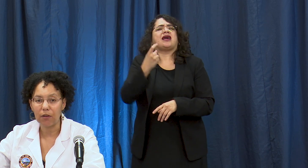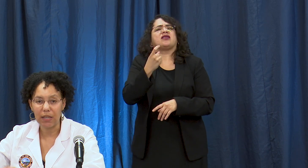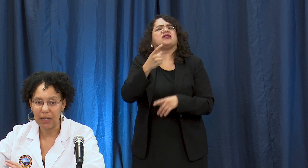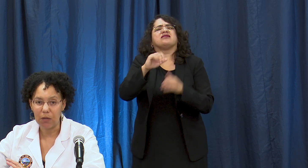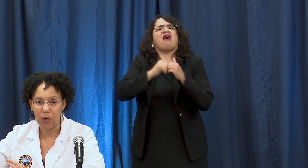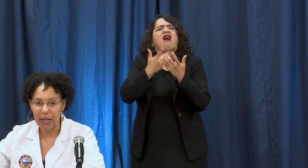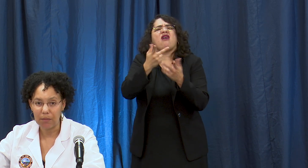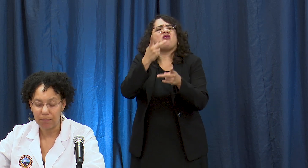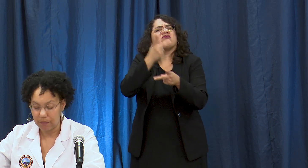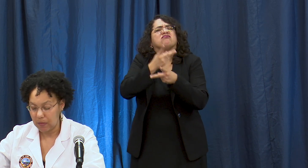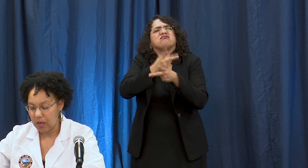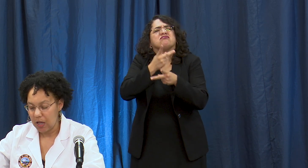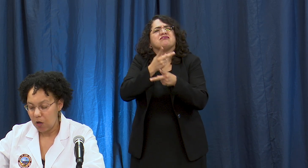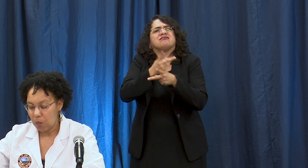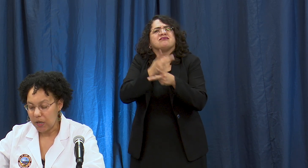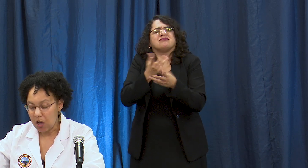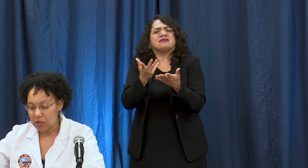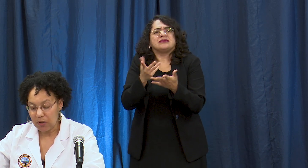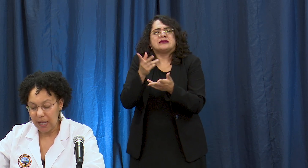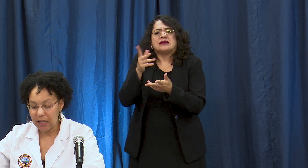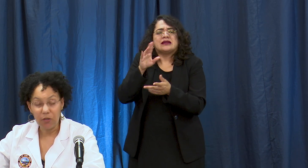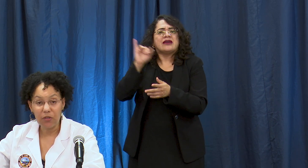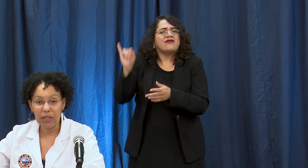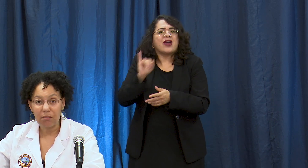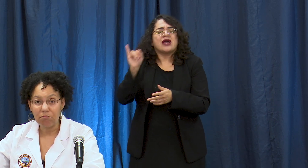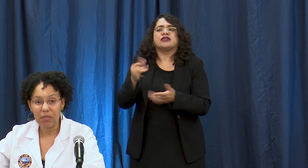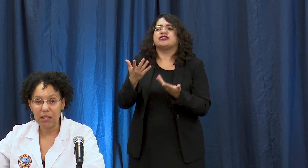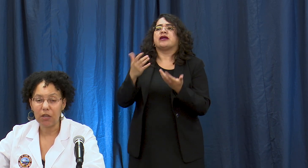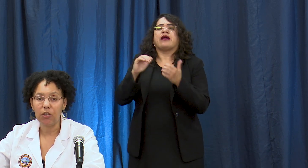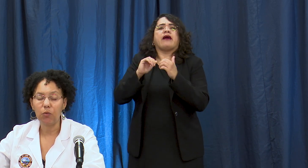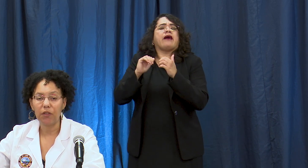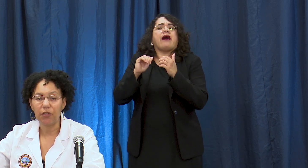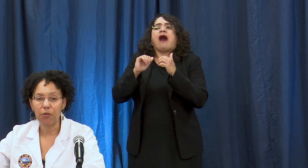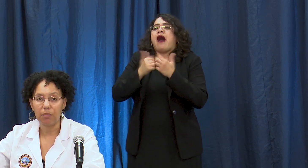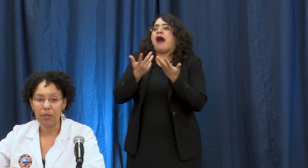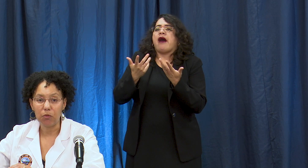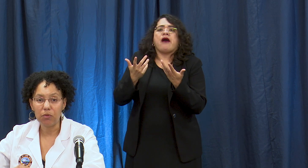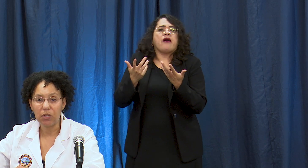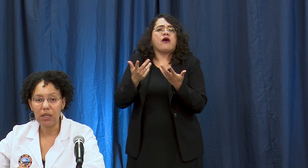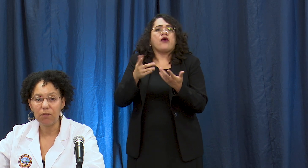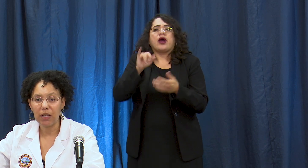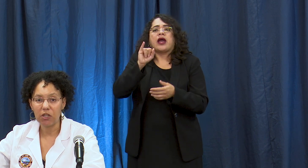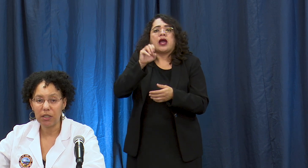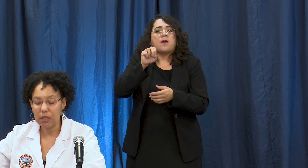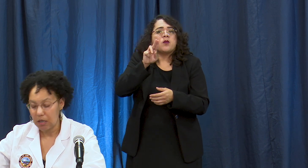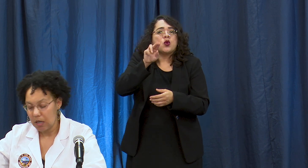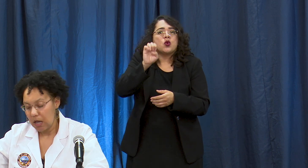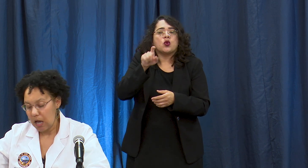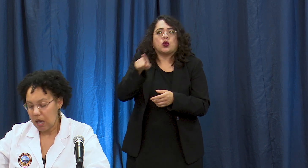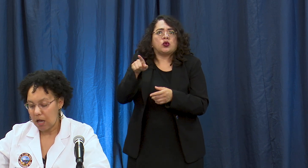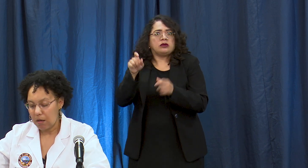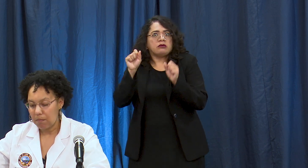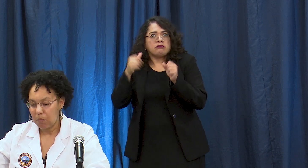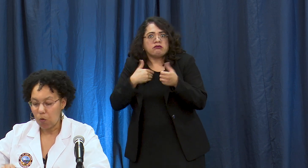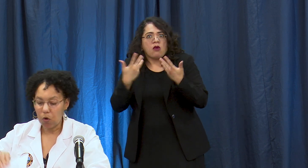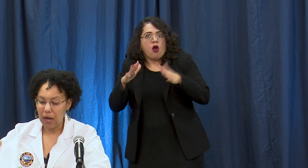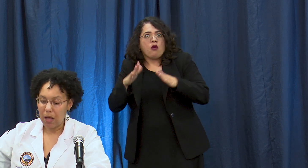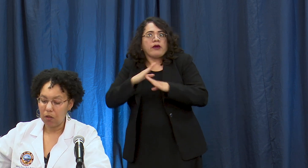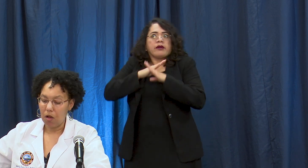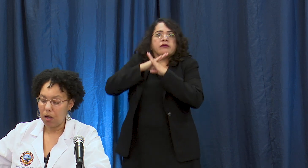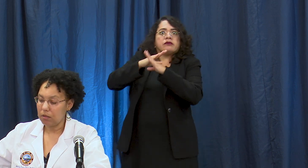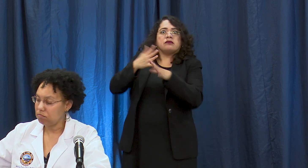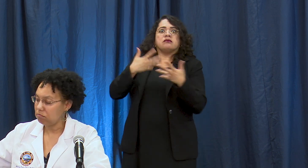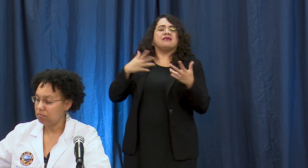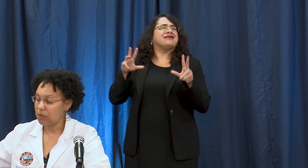your care in any way. We also can't use it to tell you whether you're immune to the infection or